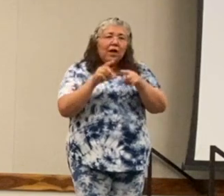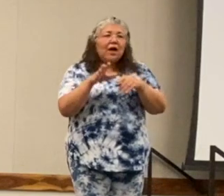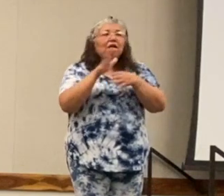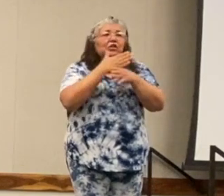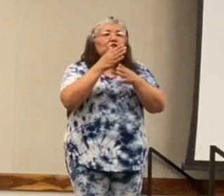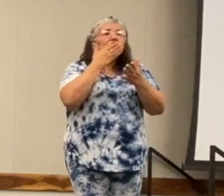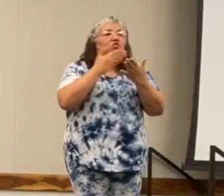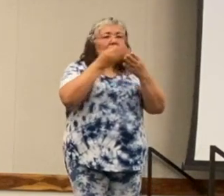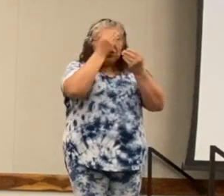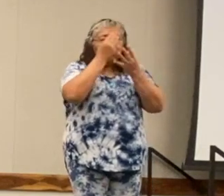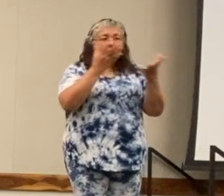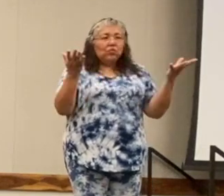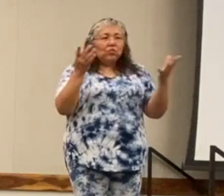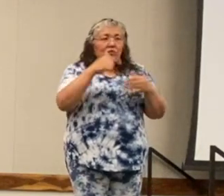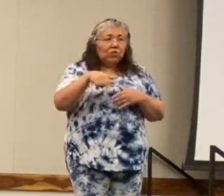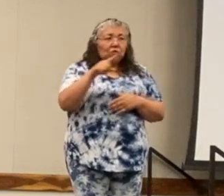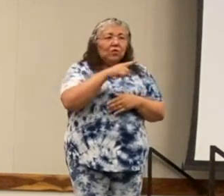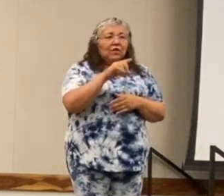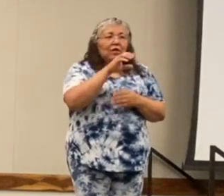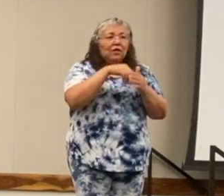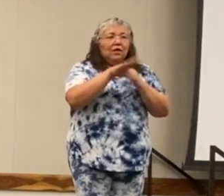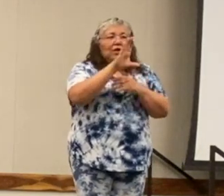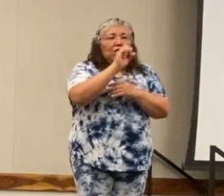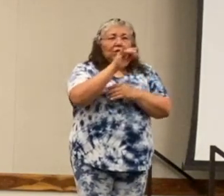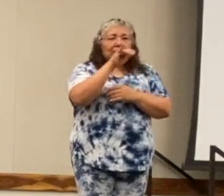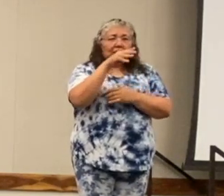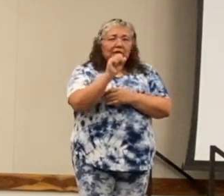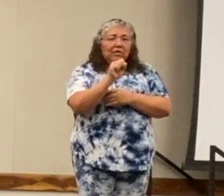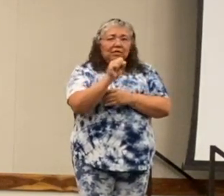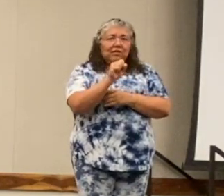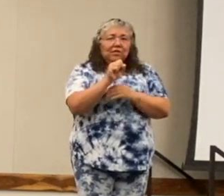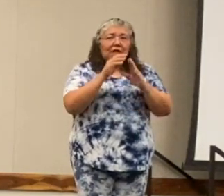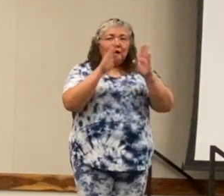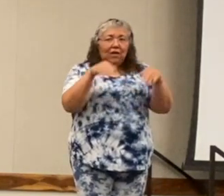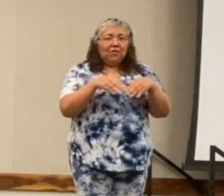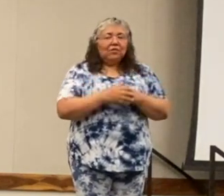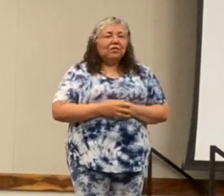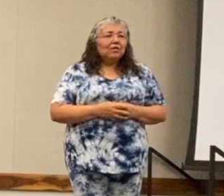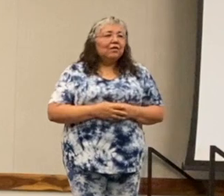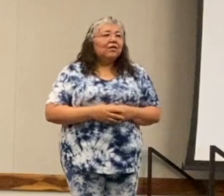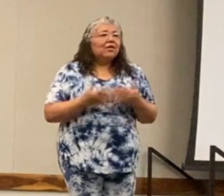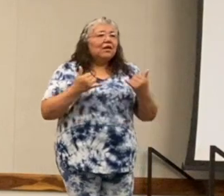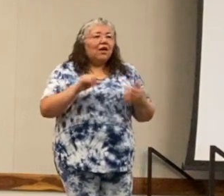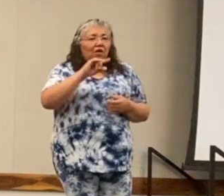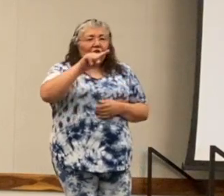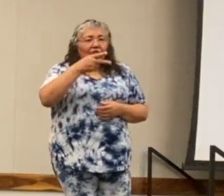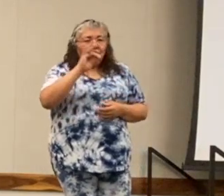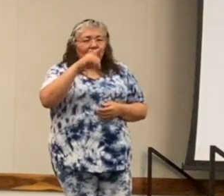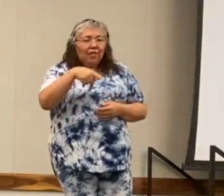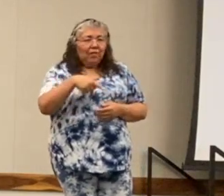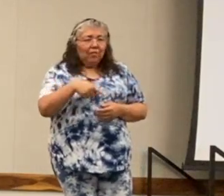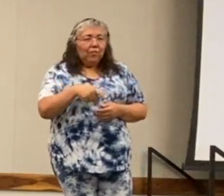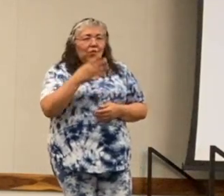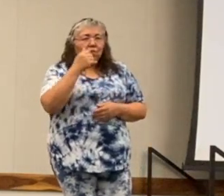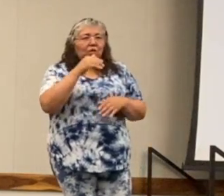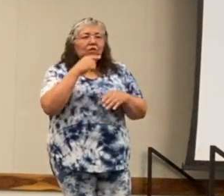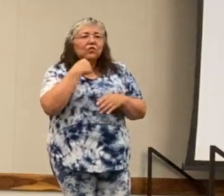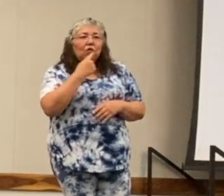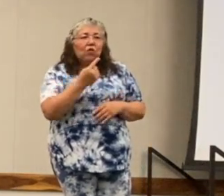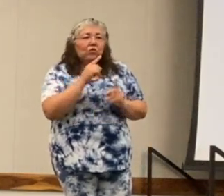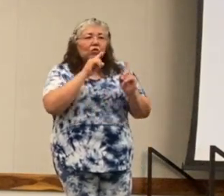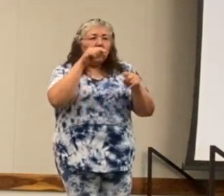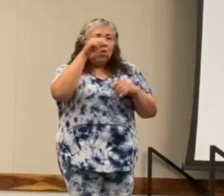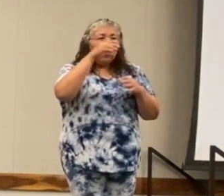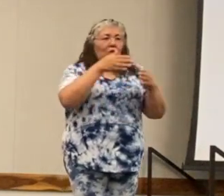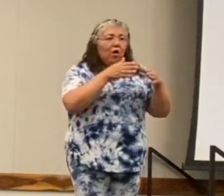the good news of Jesus to those in Cornelius' houses. So Philip was told to go down a desert